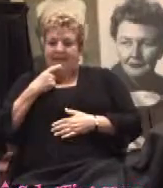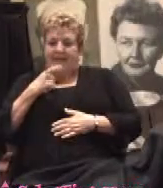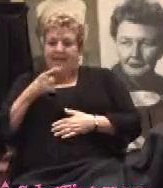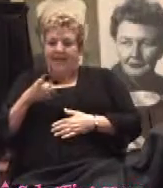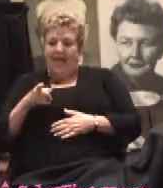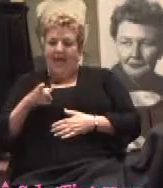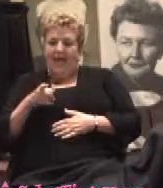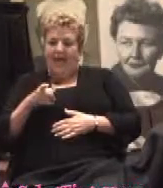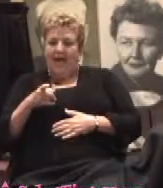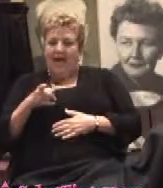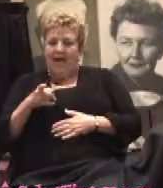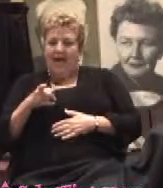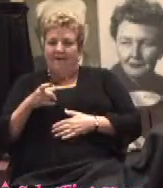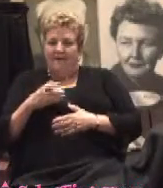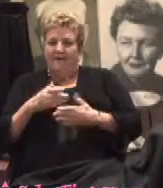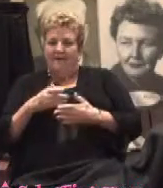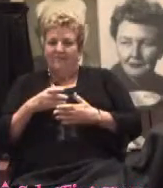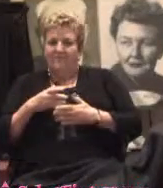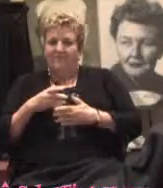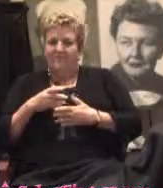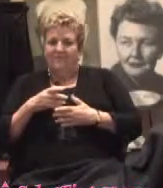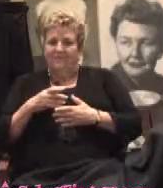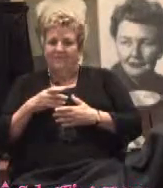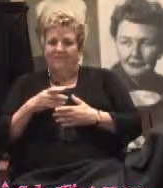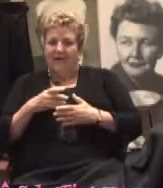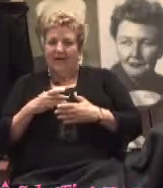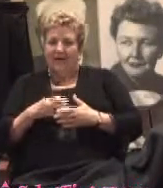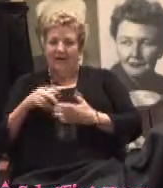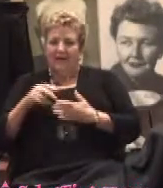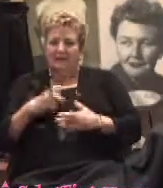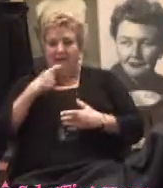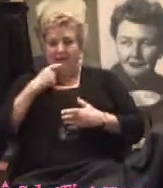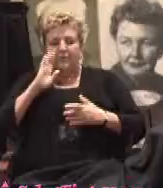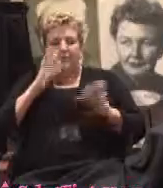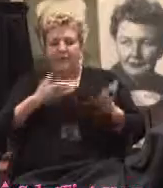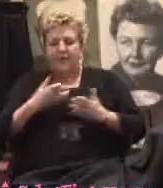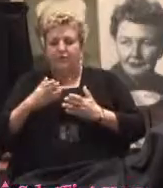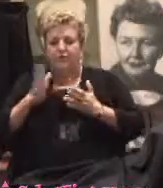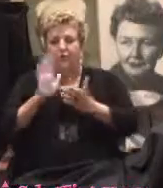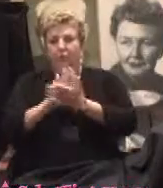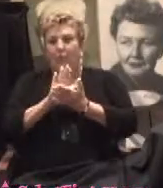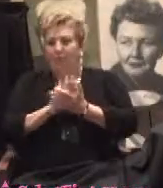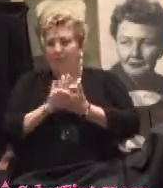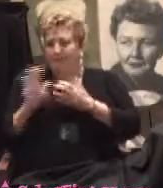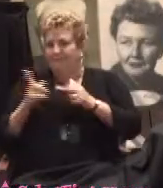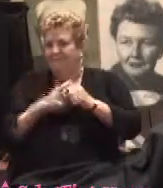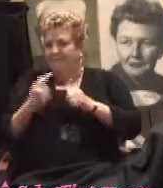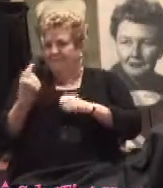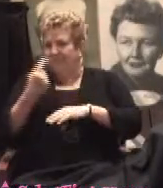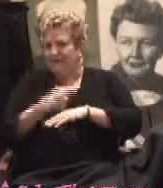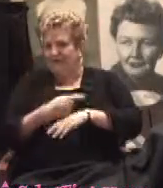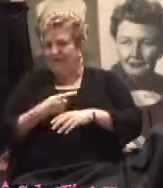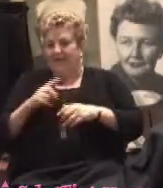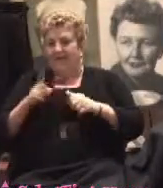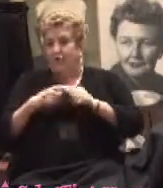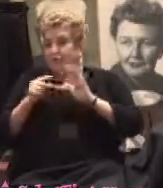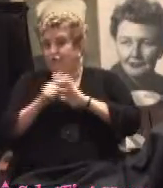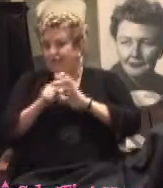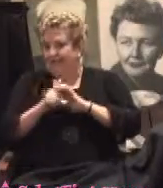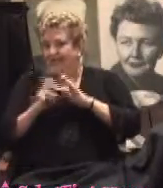kindergarten. That's cool. You know, we're dancing around. Like, wait. I'm going to take you to first grade and second grade and third grade and fourth grade. And when